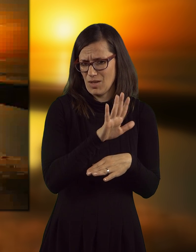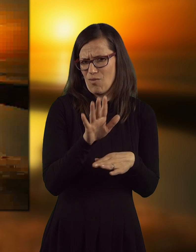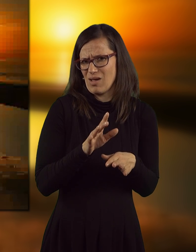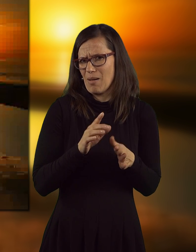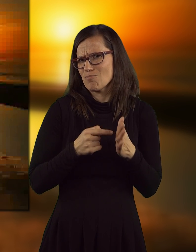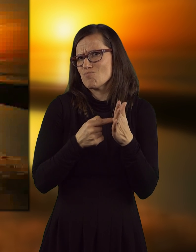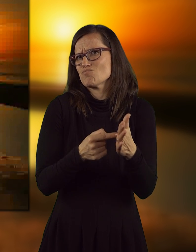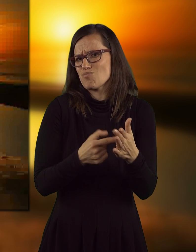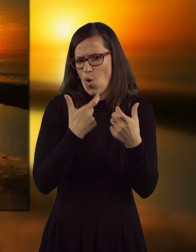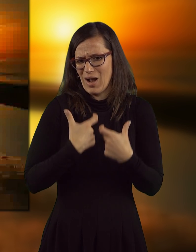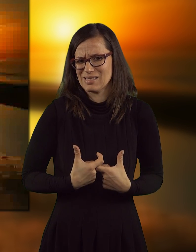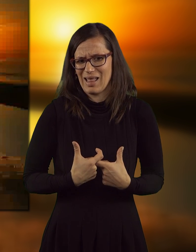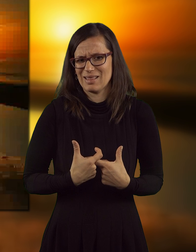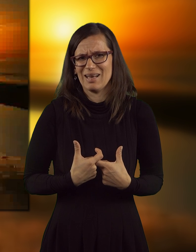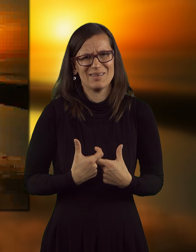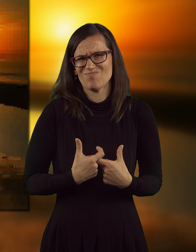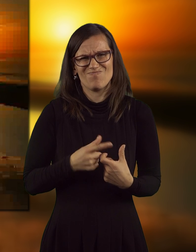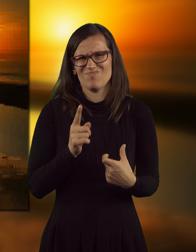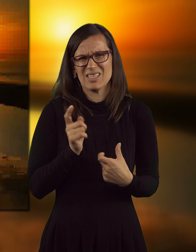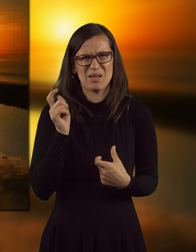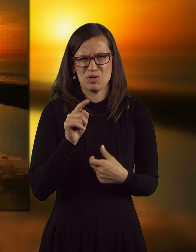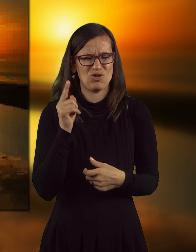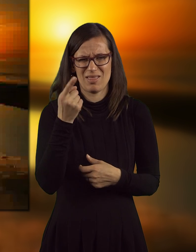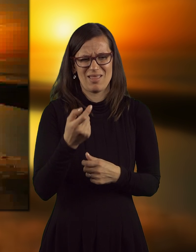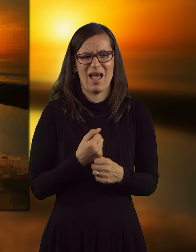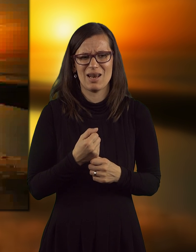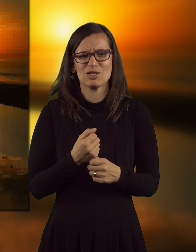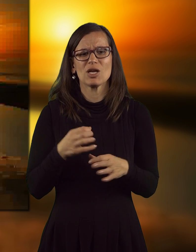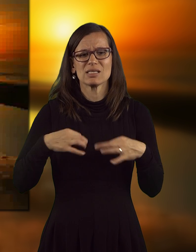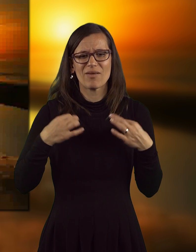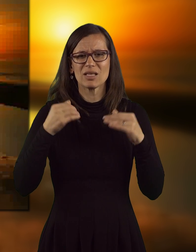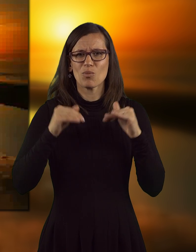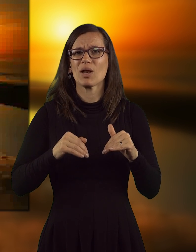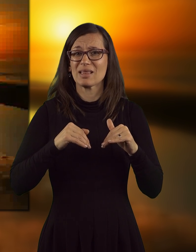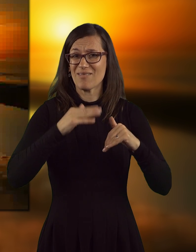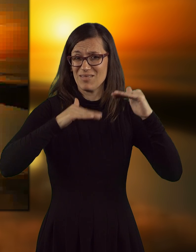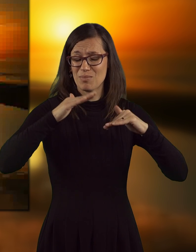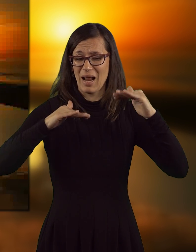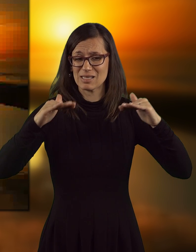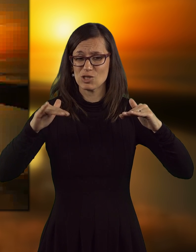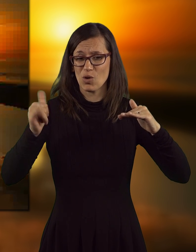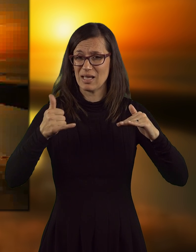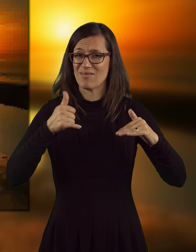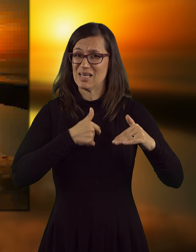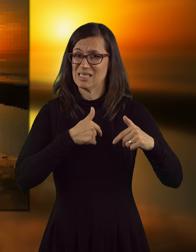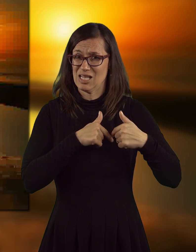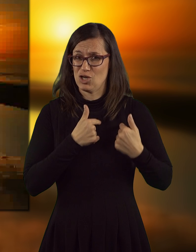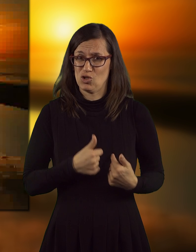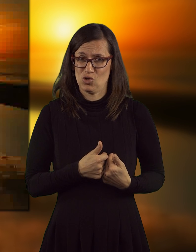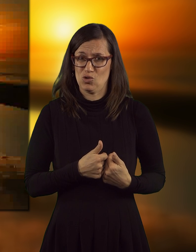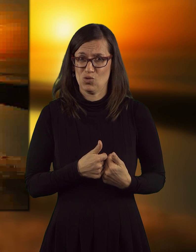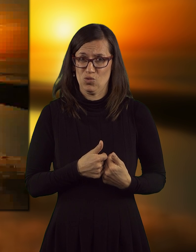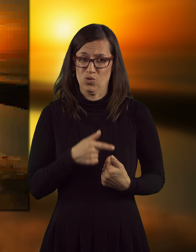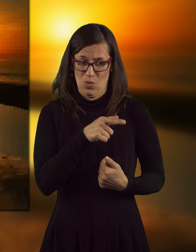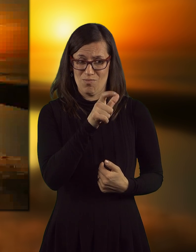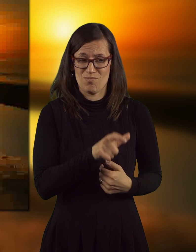indicator, you haven't gotten very far. You have to treat the vibration that is at the heart